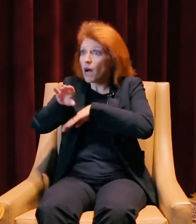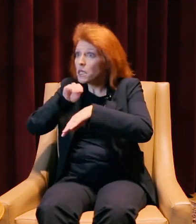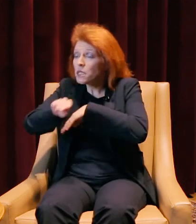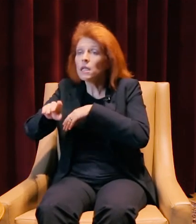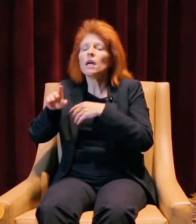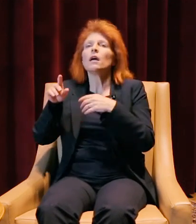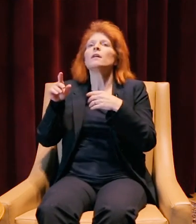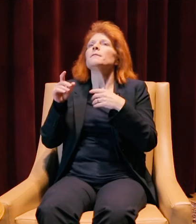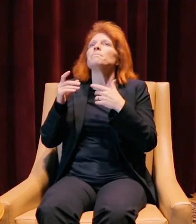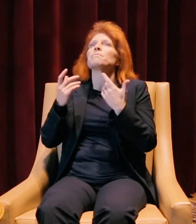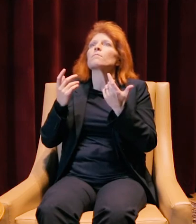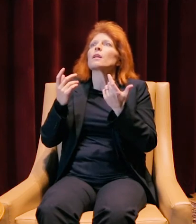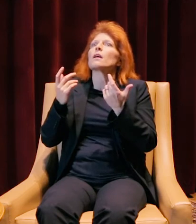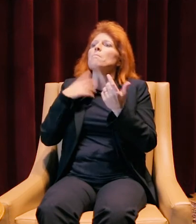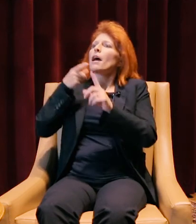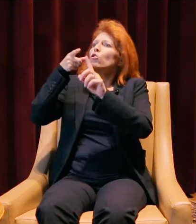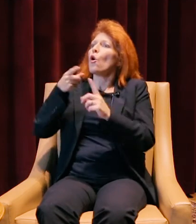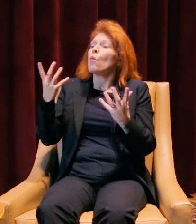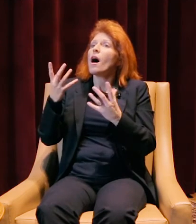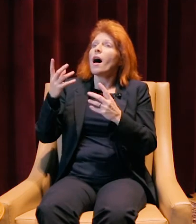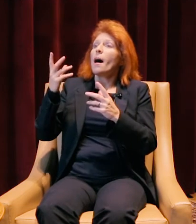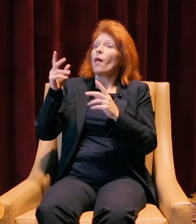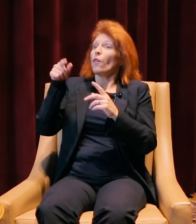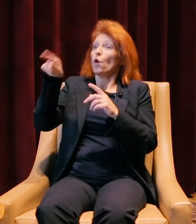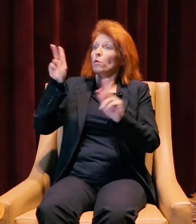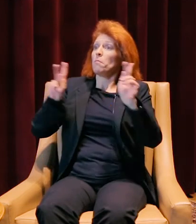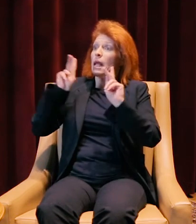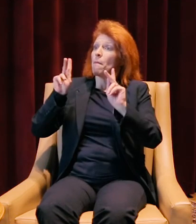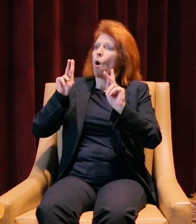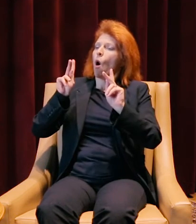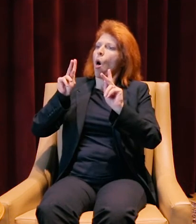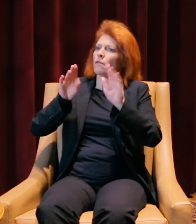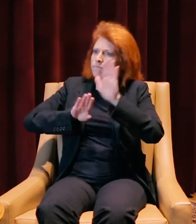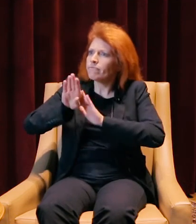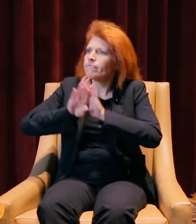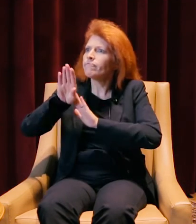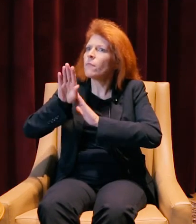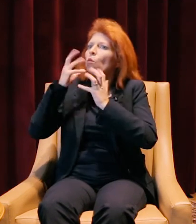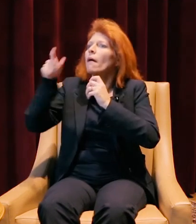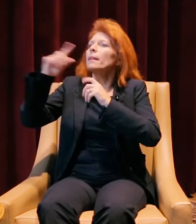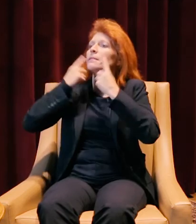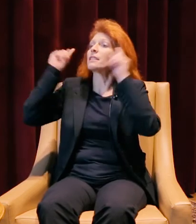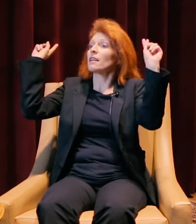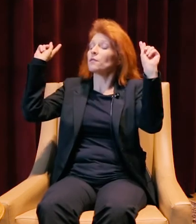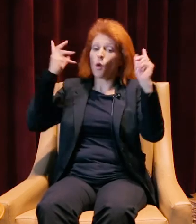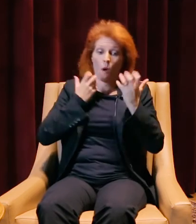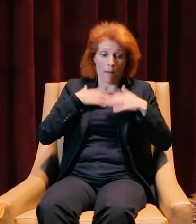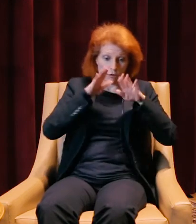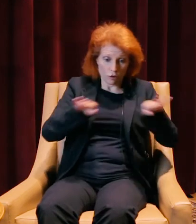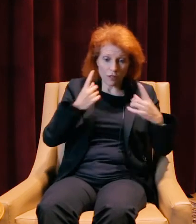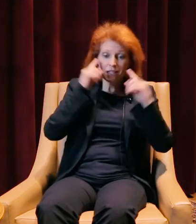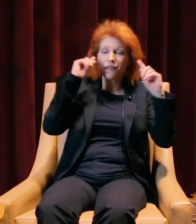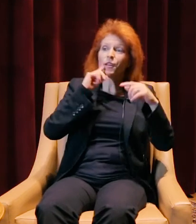advising, is that the people who are getting those things off the ground, that they are successful, that my children are successful,